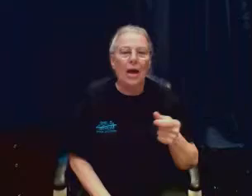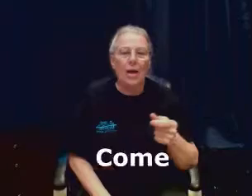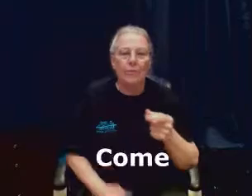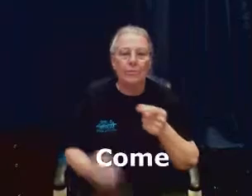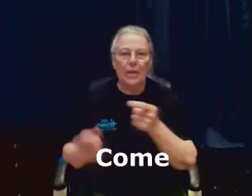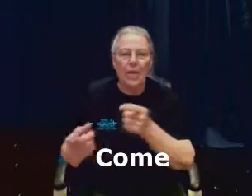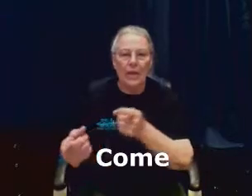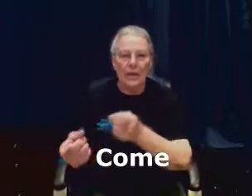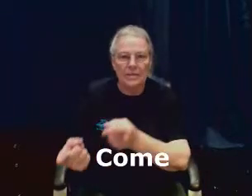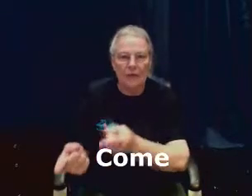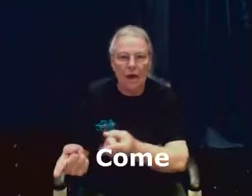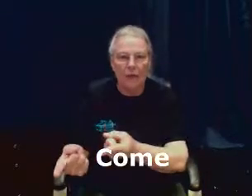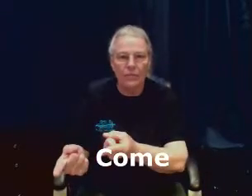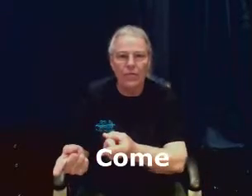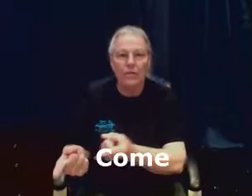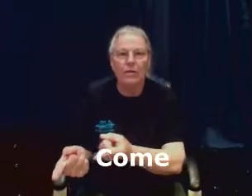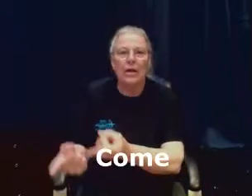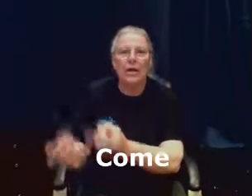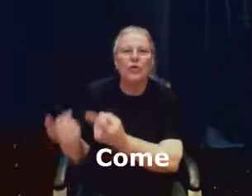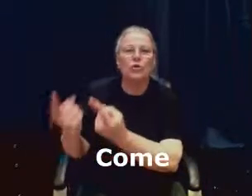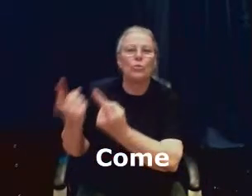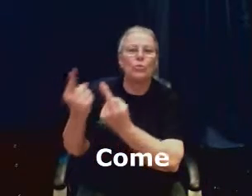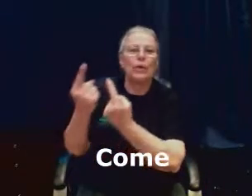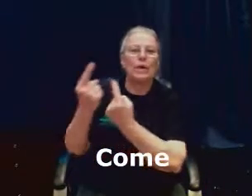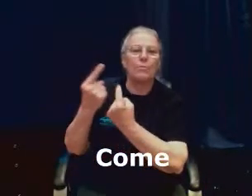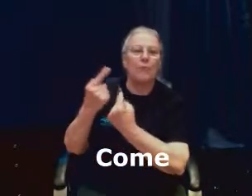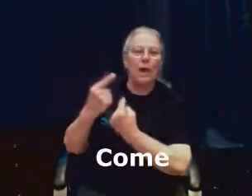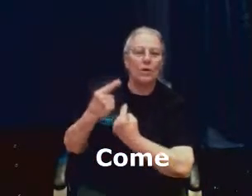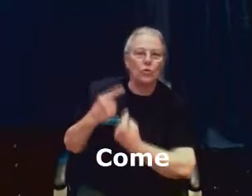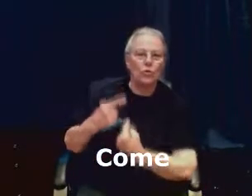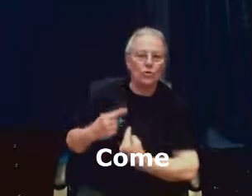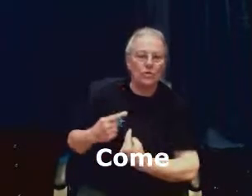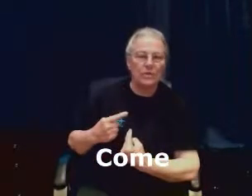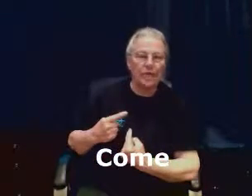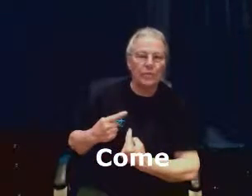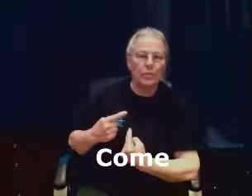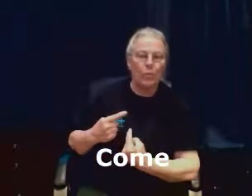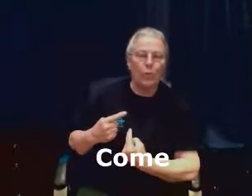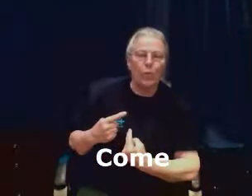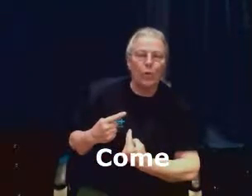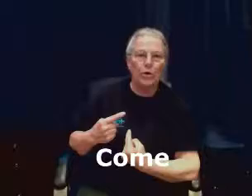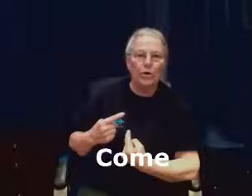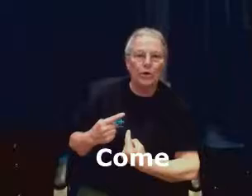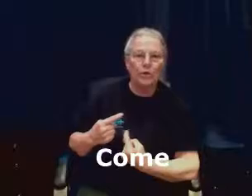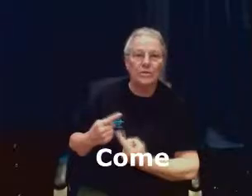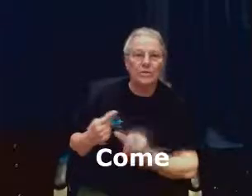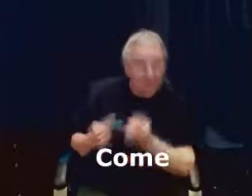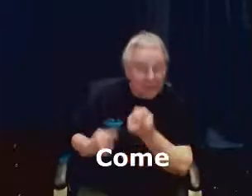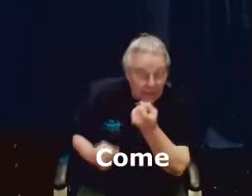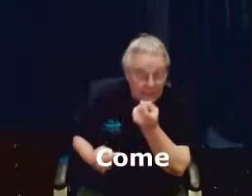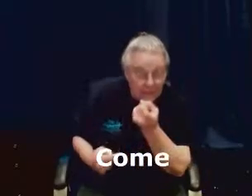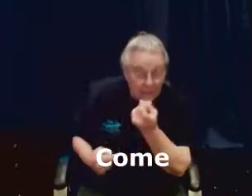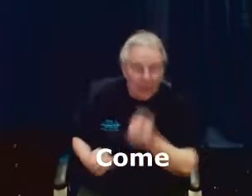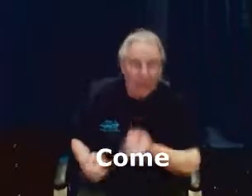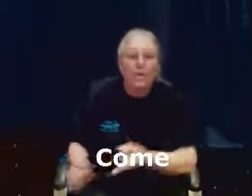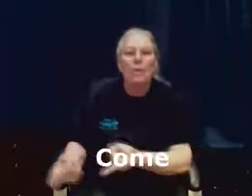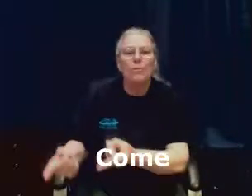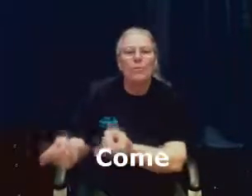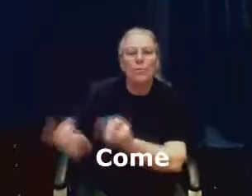Come. It's out there, and you bring it back toward yourself. Both pointer fingers. It's like saying, come here, but with